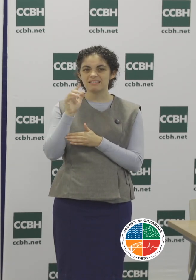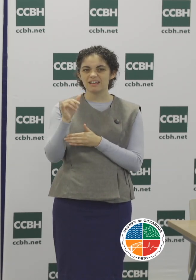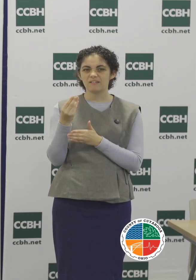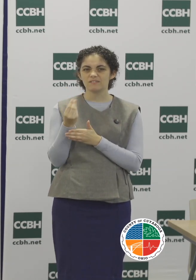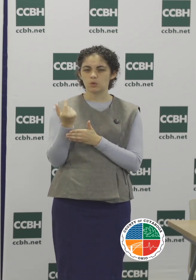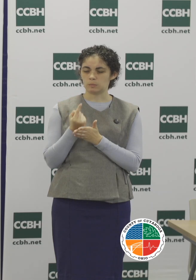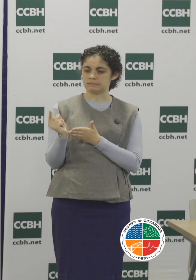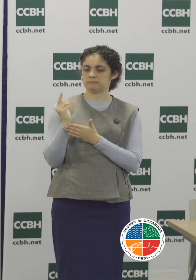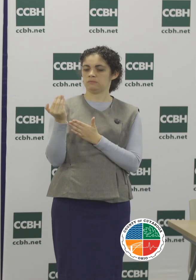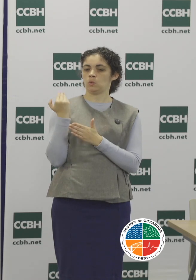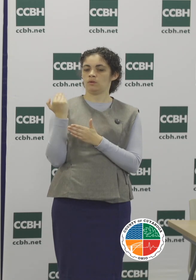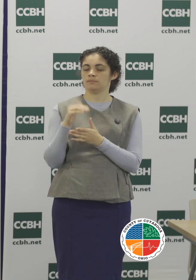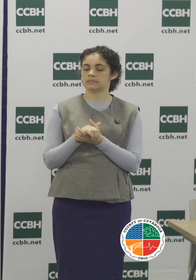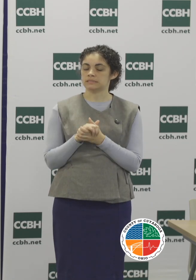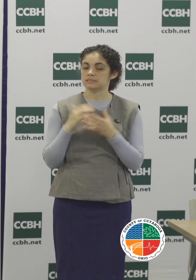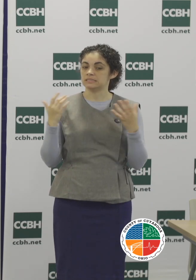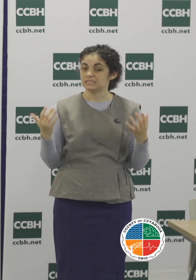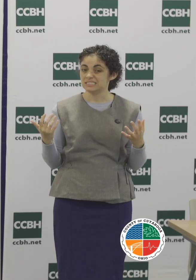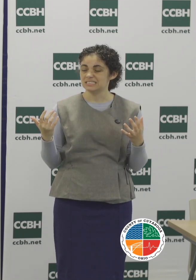weeks ago, but